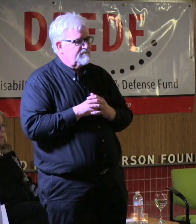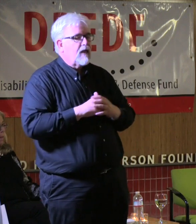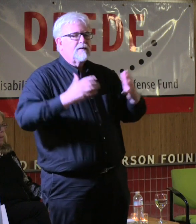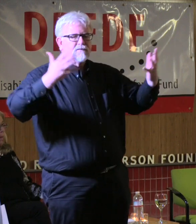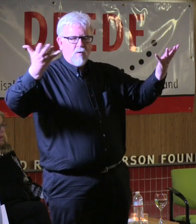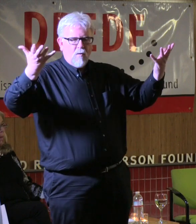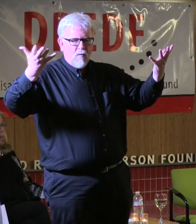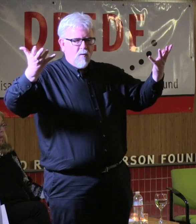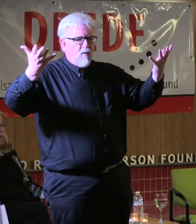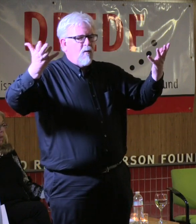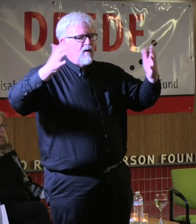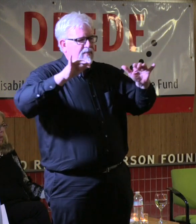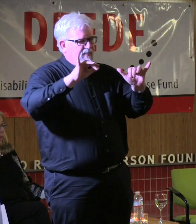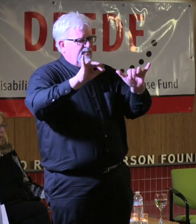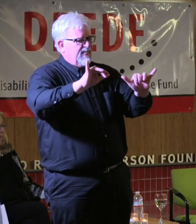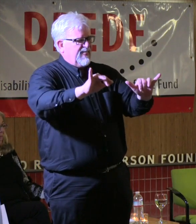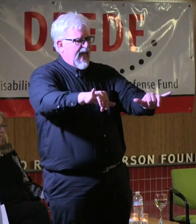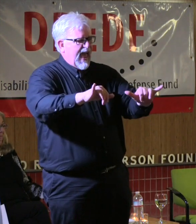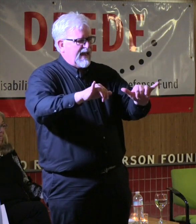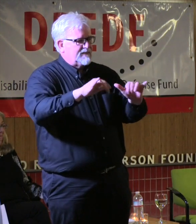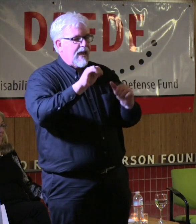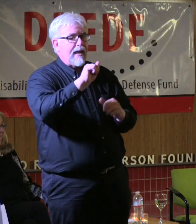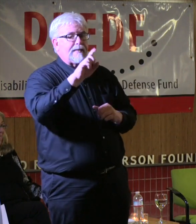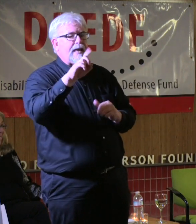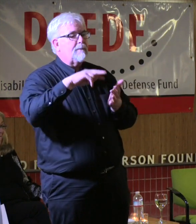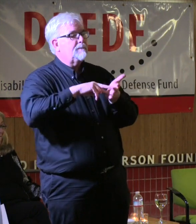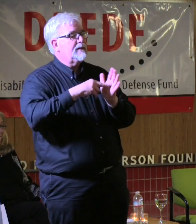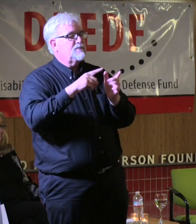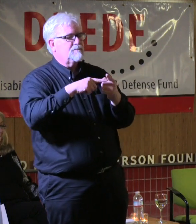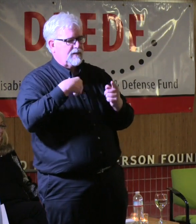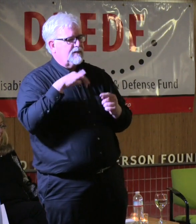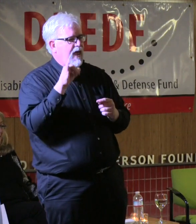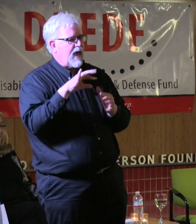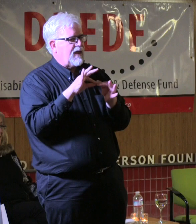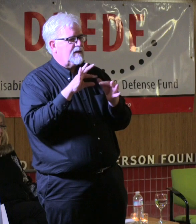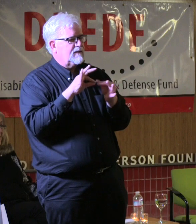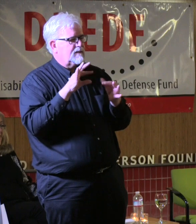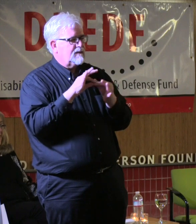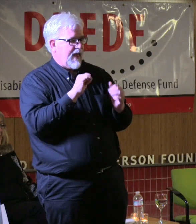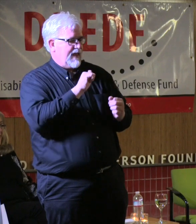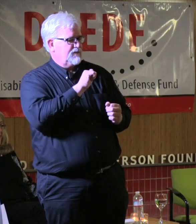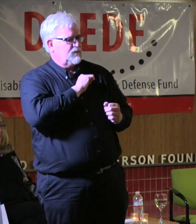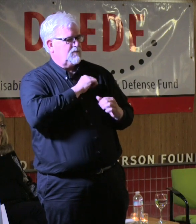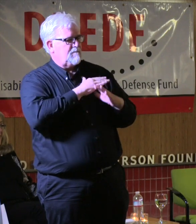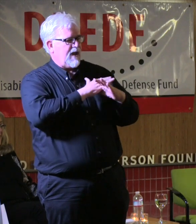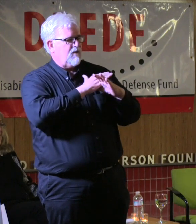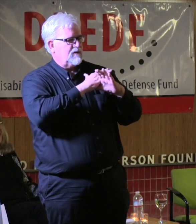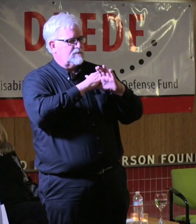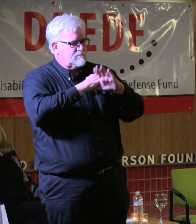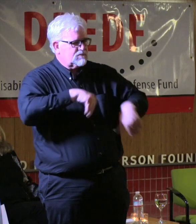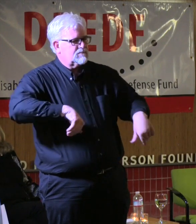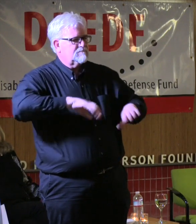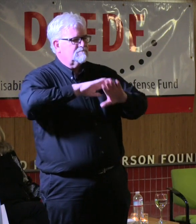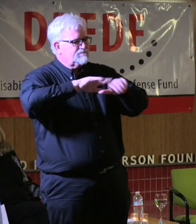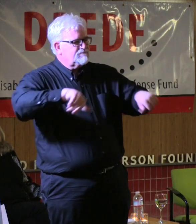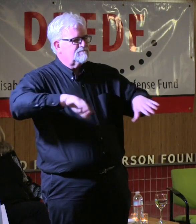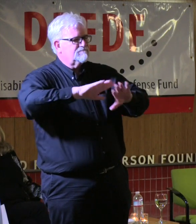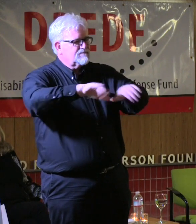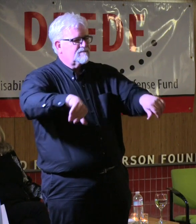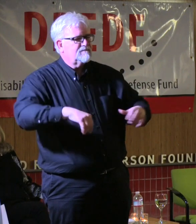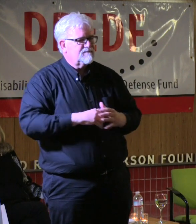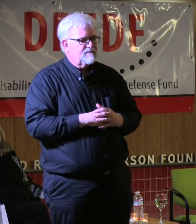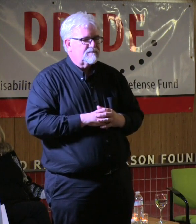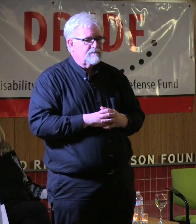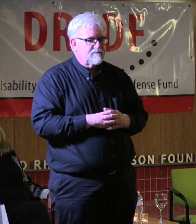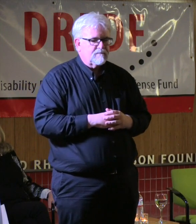So that's sort of what it's meant to me. It's just breaking down the attitudinal barriers. Now, again, as